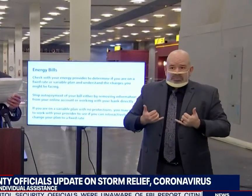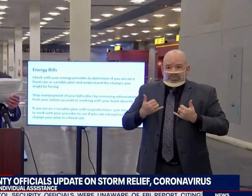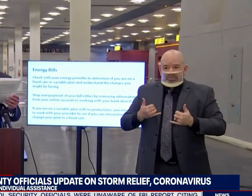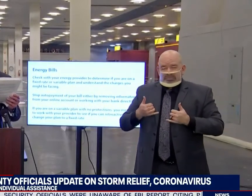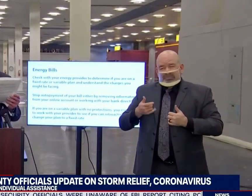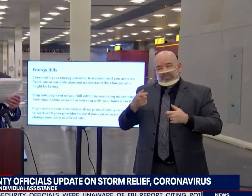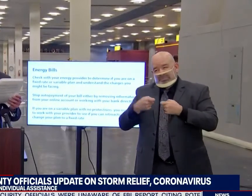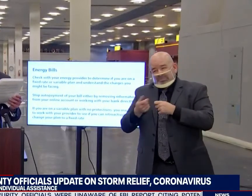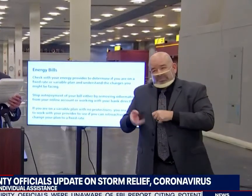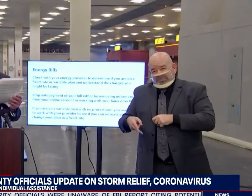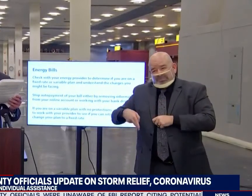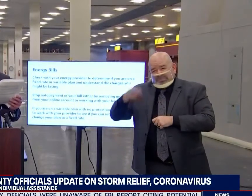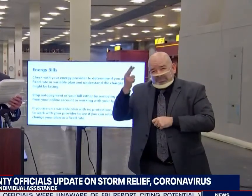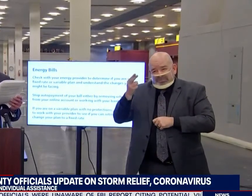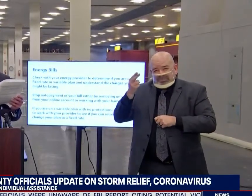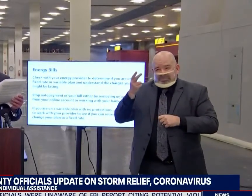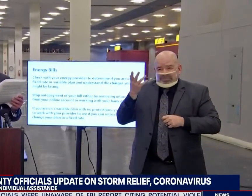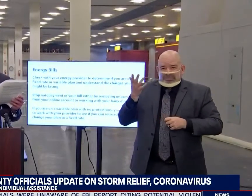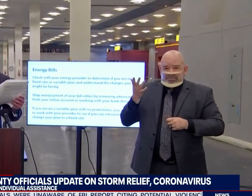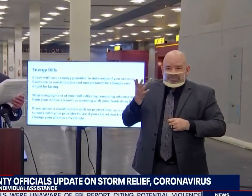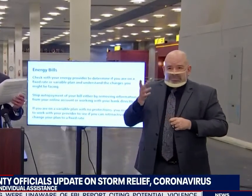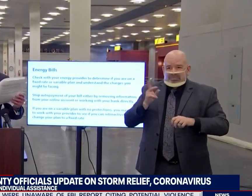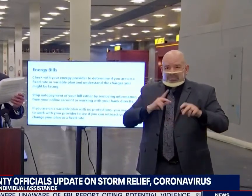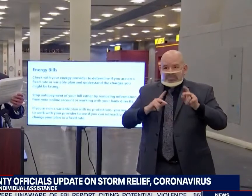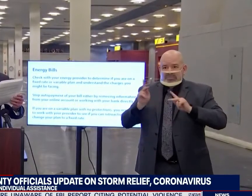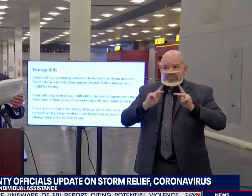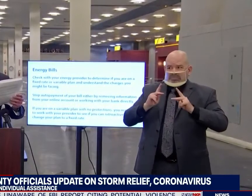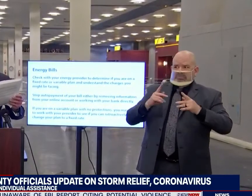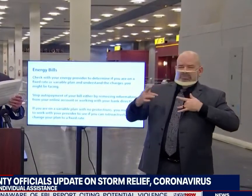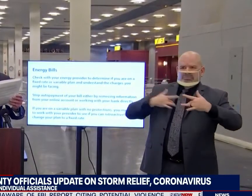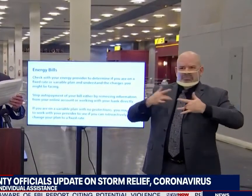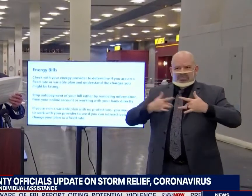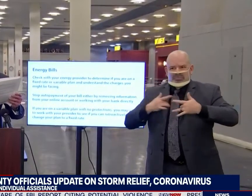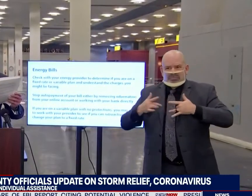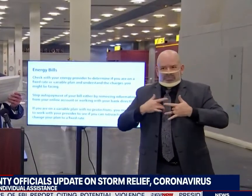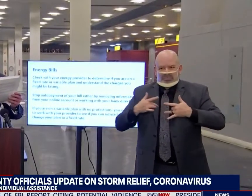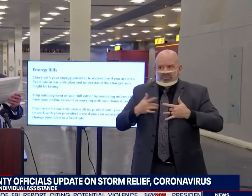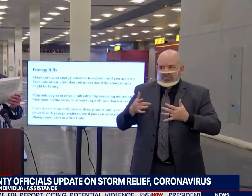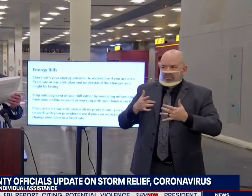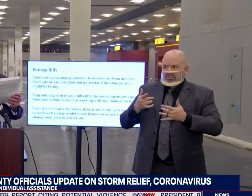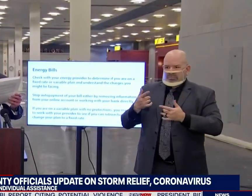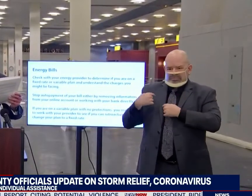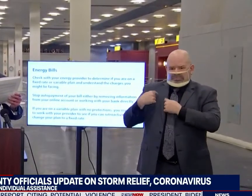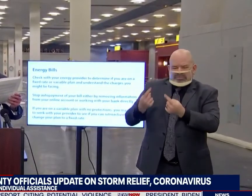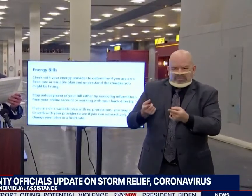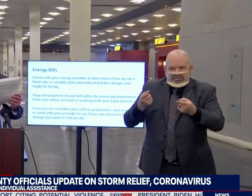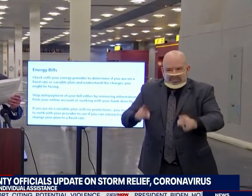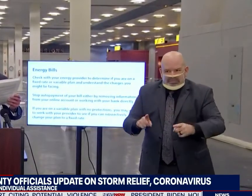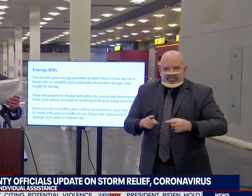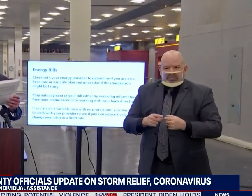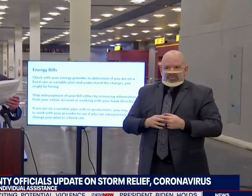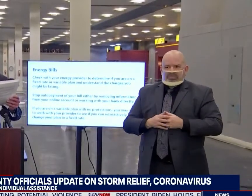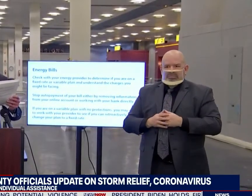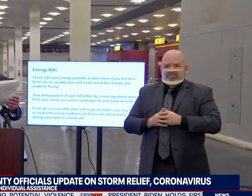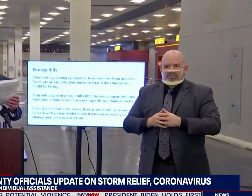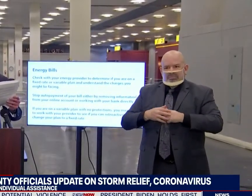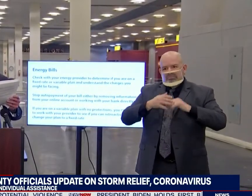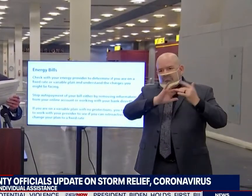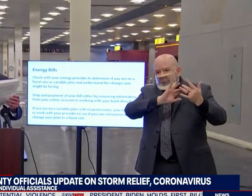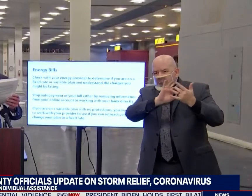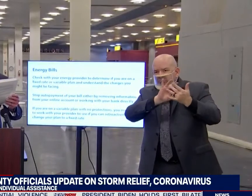three years. I would do it for 12 months. And then what you're going to want to do, and this is in consultation with many consumer